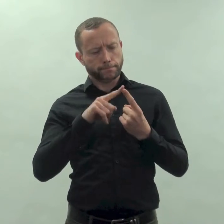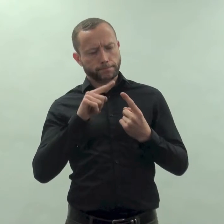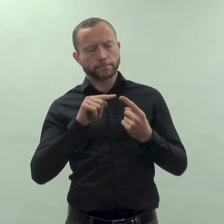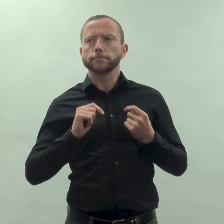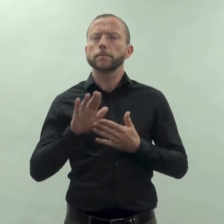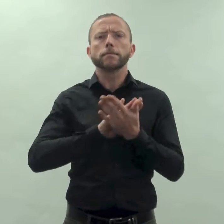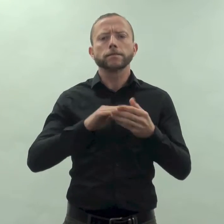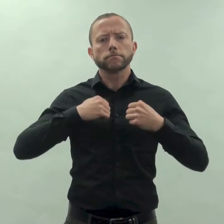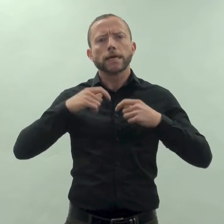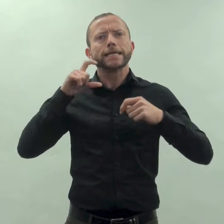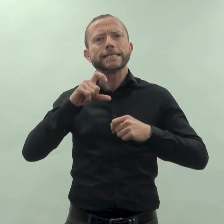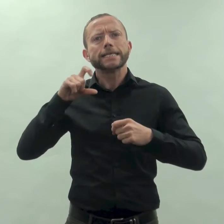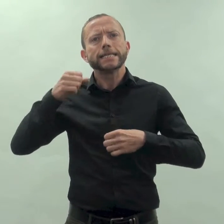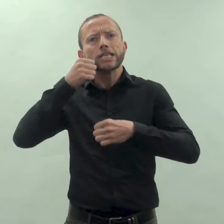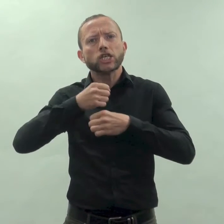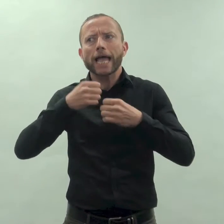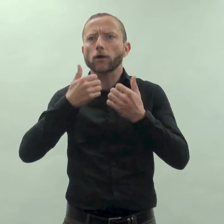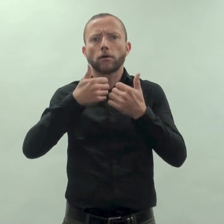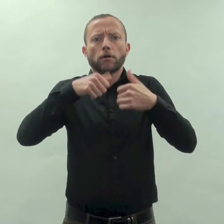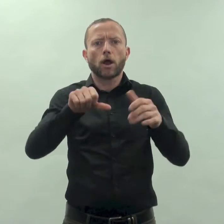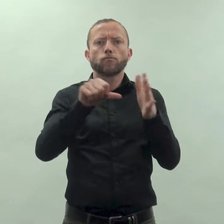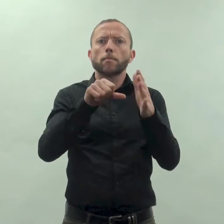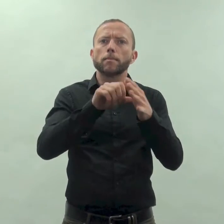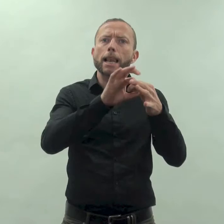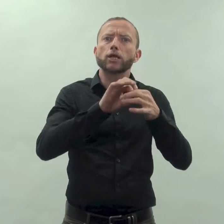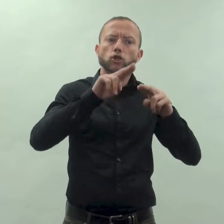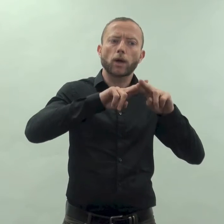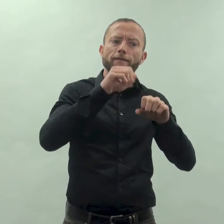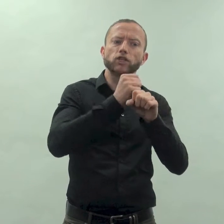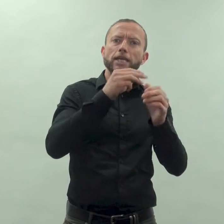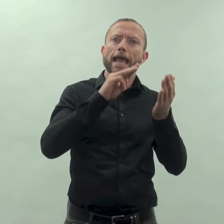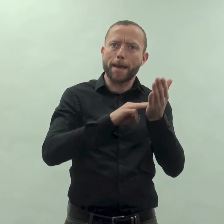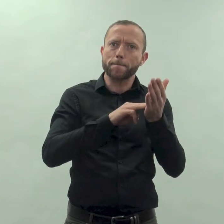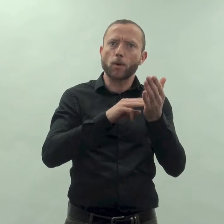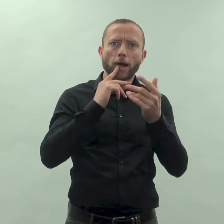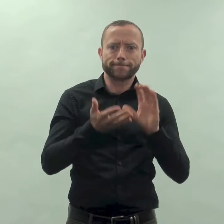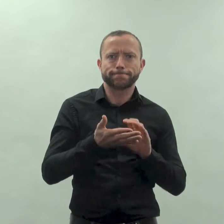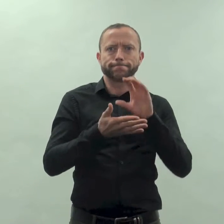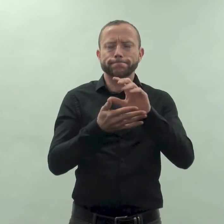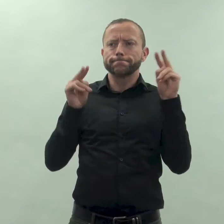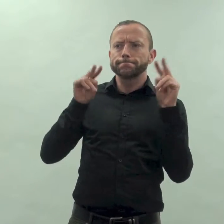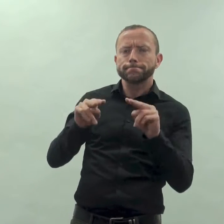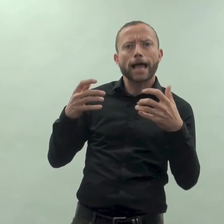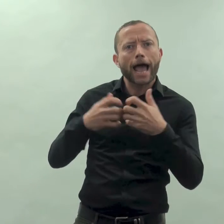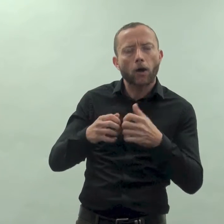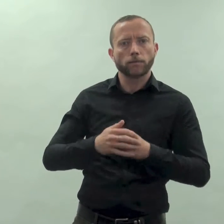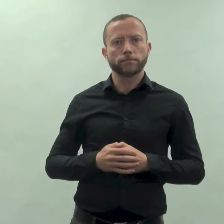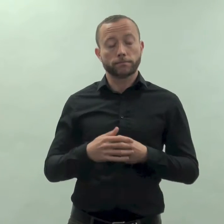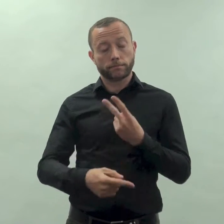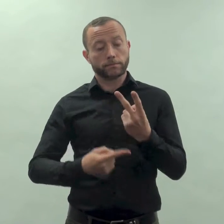What are CCGs doing to tackle the issues of FGM, female genital mutilation, from a Commissioner's